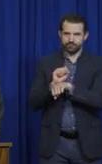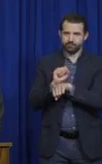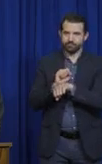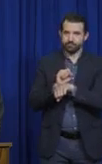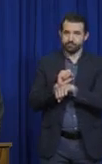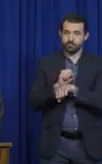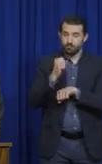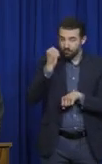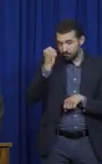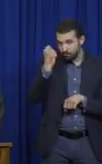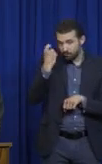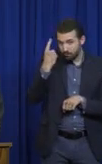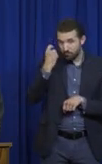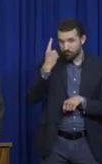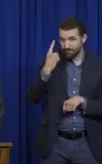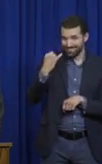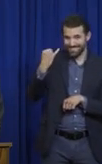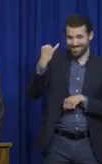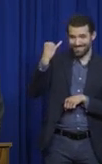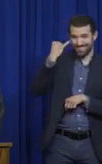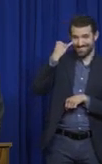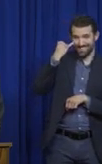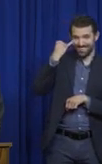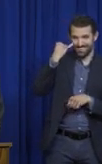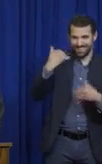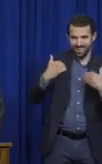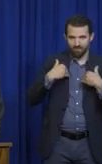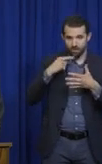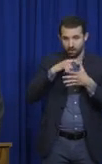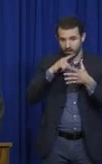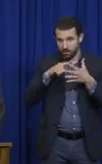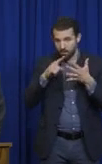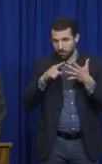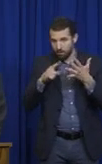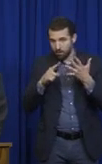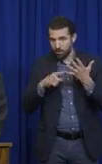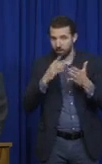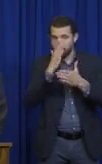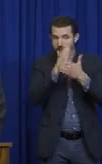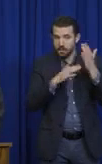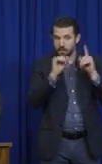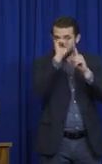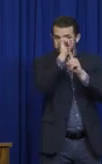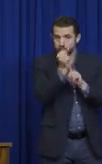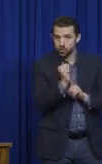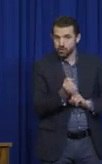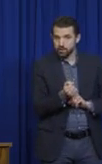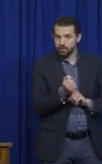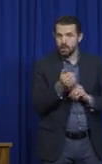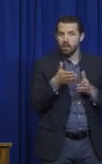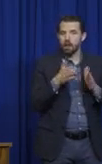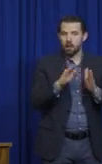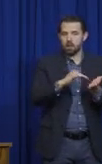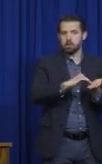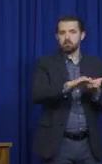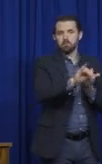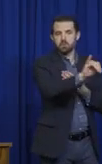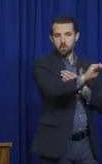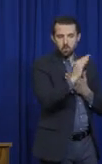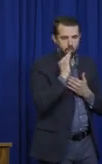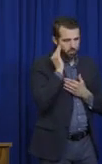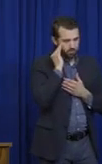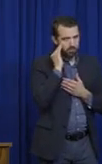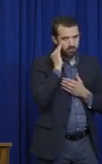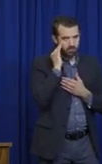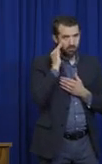number of conditions that permit you to not go back to work if you have been asked by a medical professional